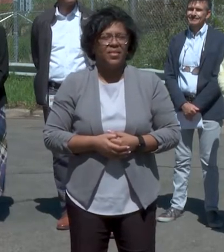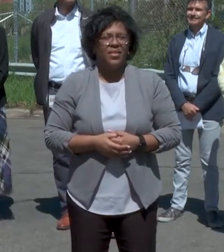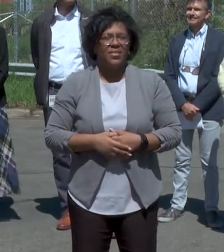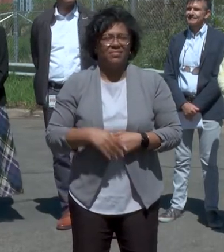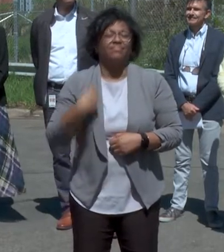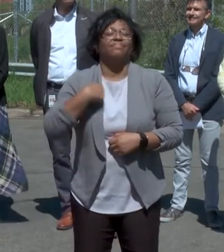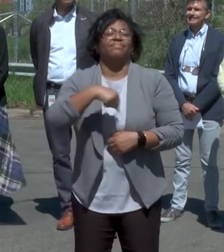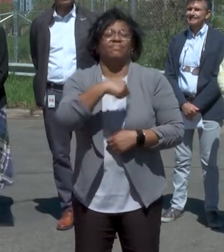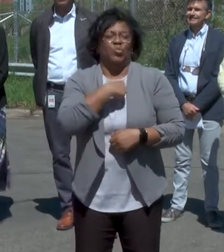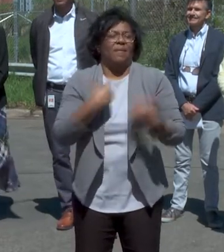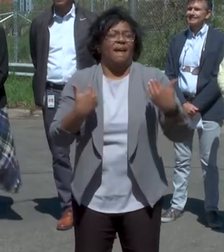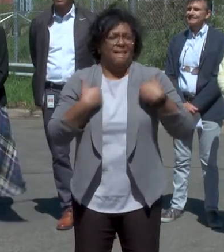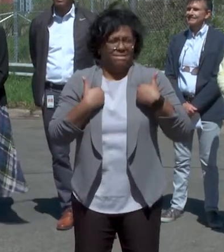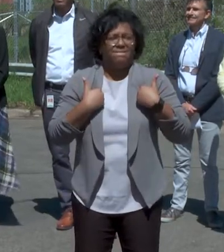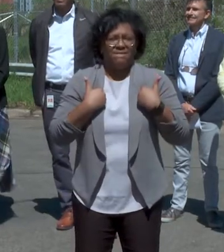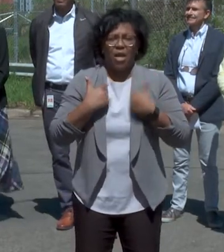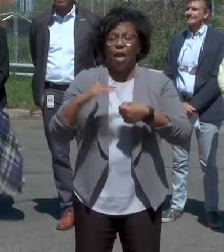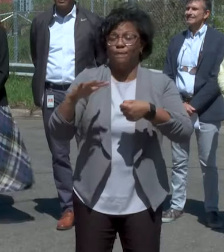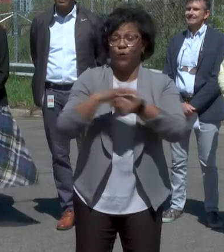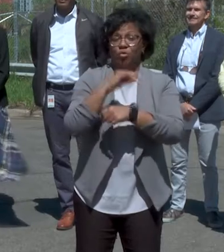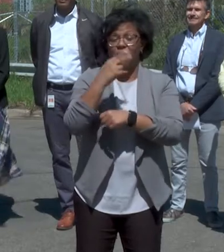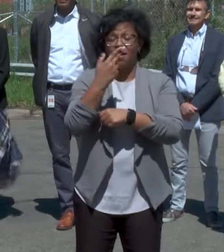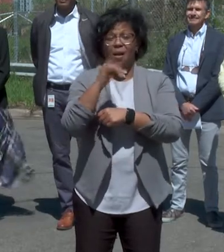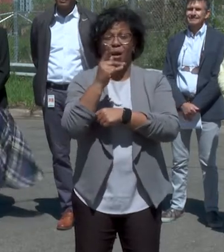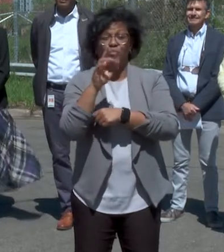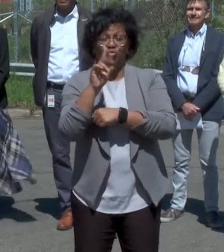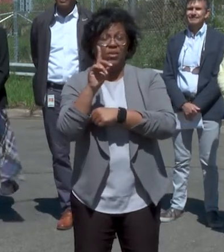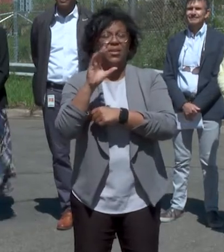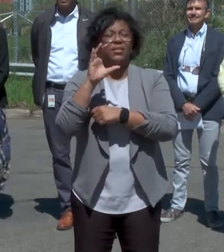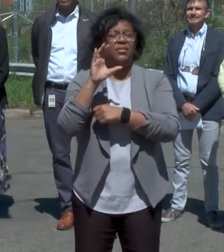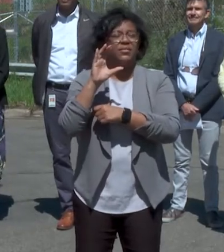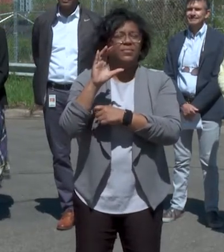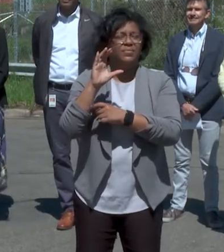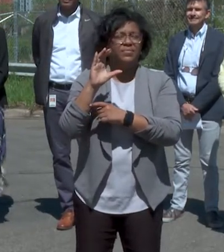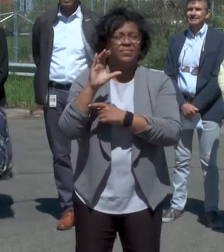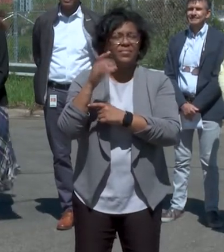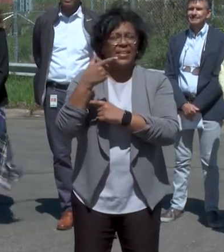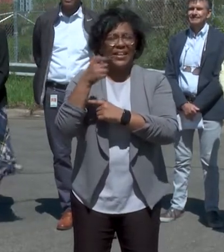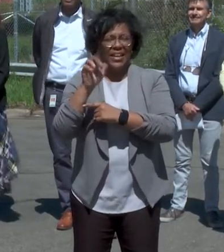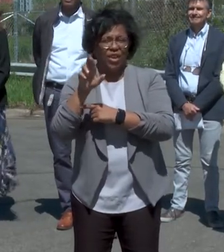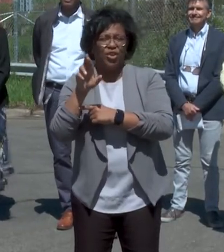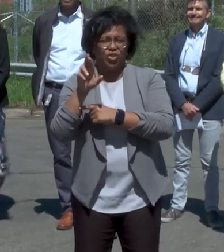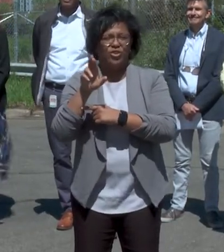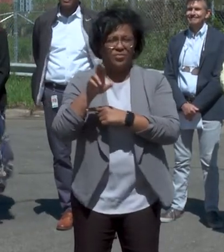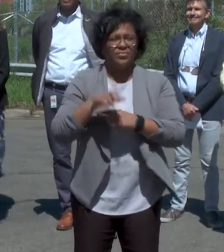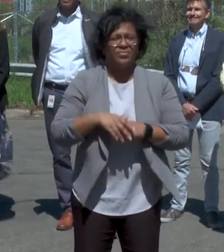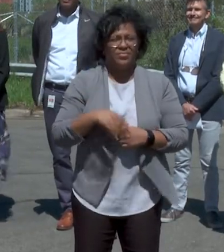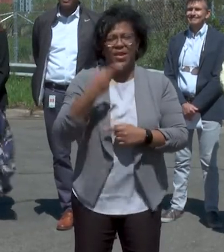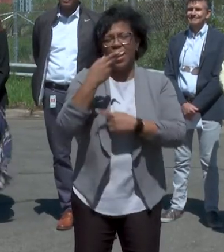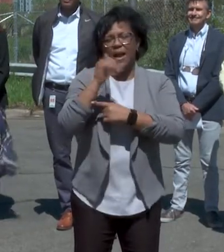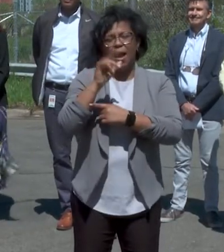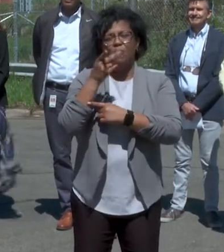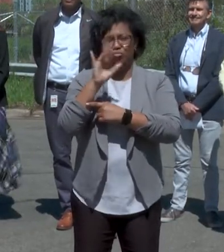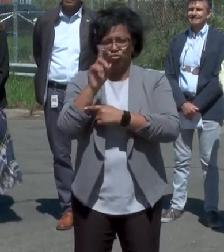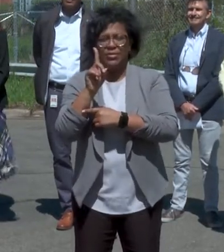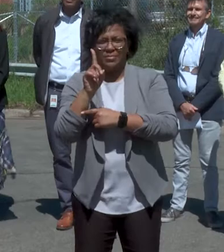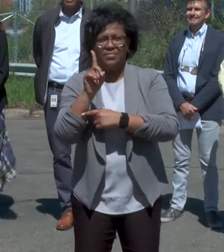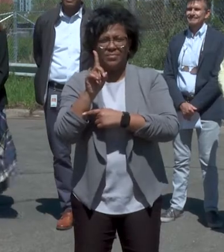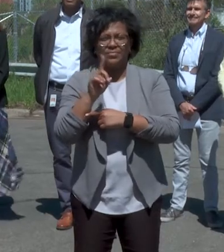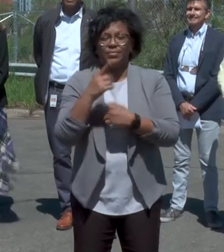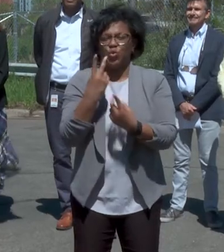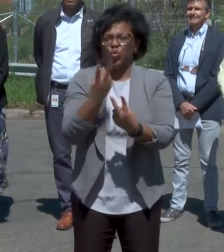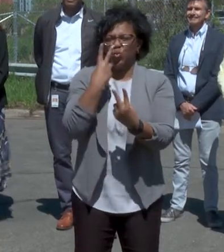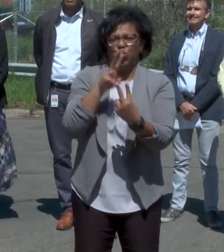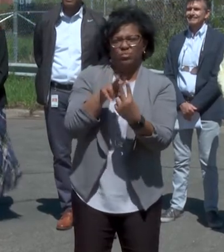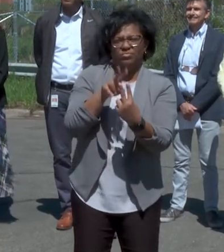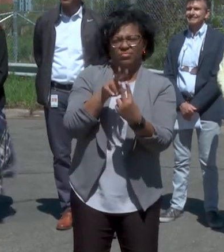of the Park Board's fleet. And we've purchased 13 battery-operated equipment items. And we